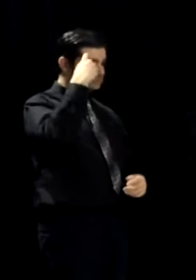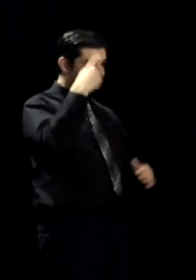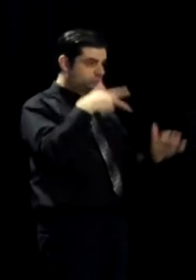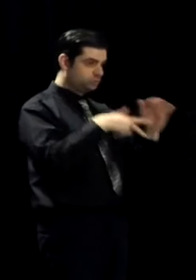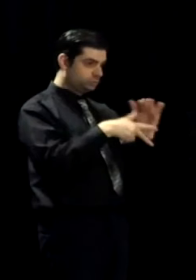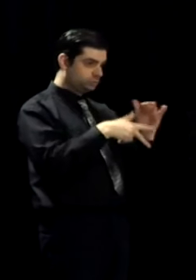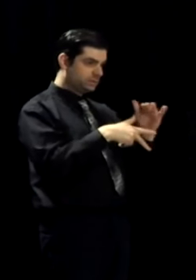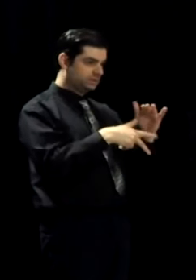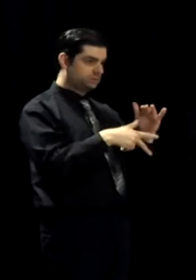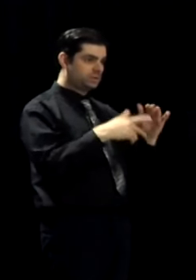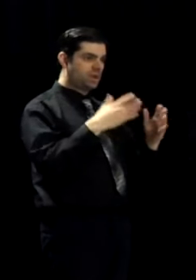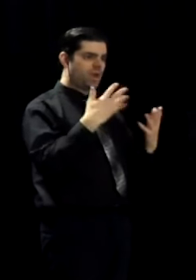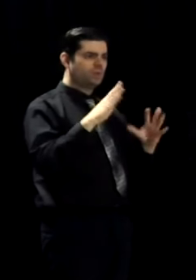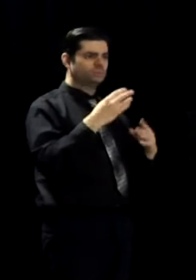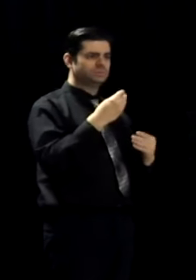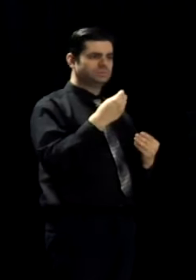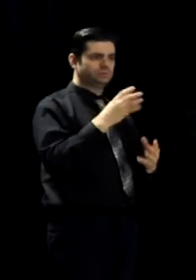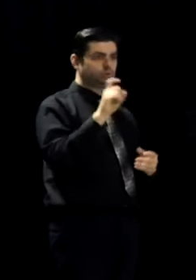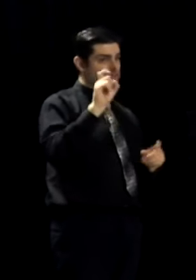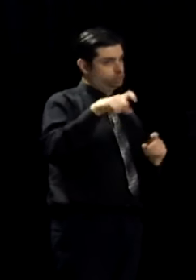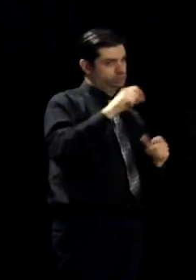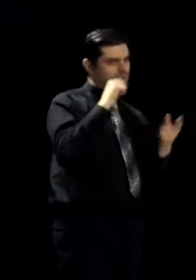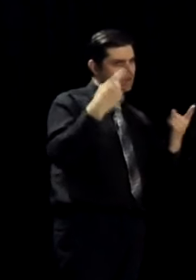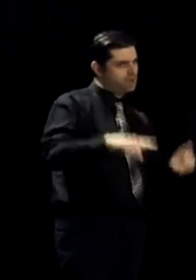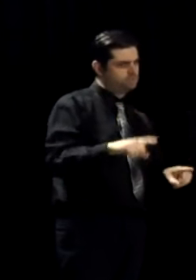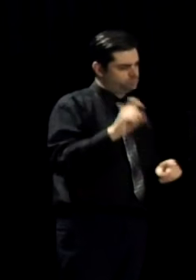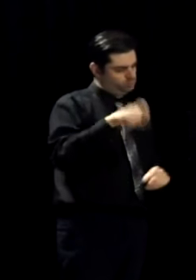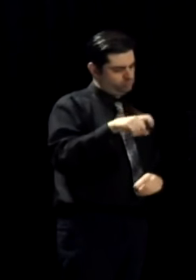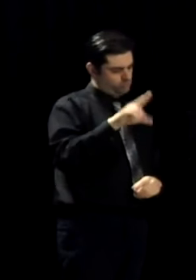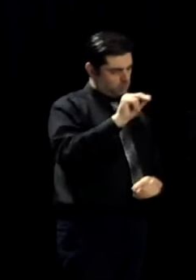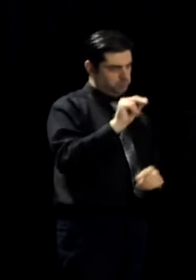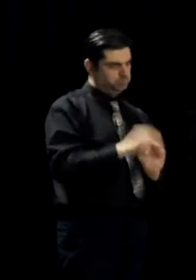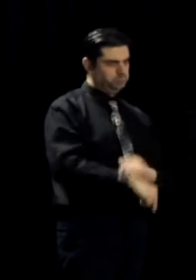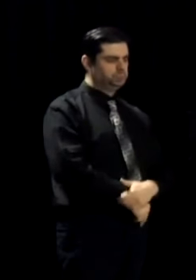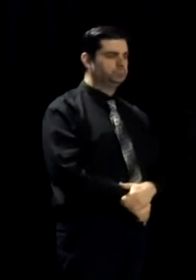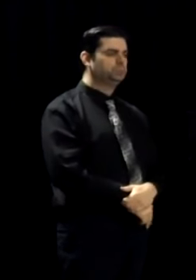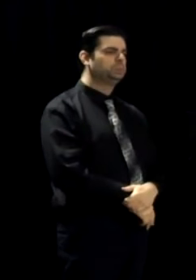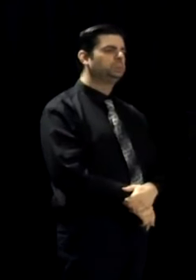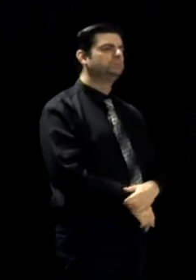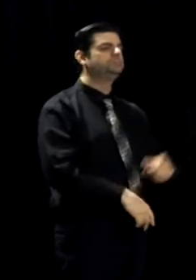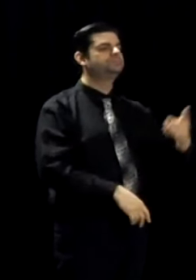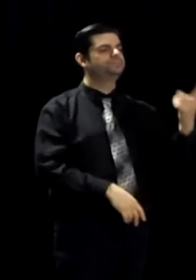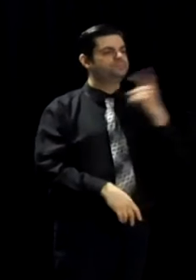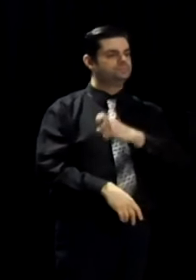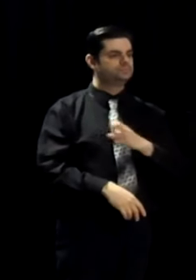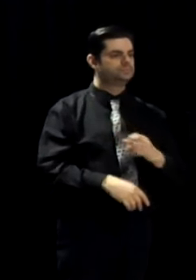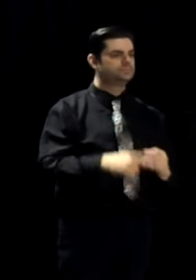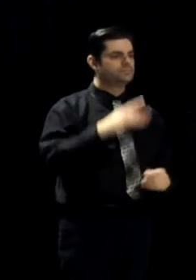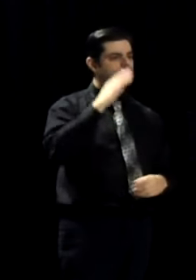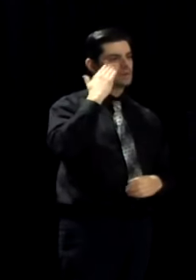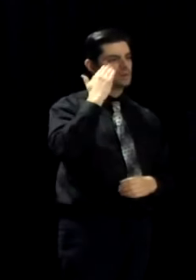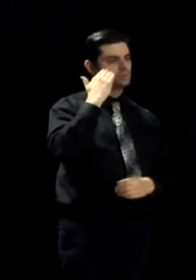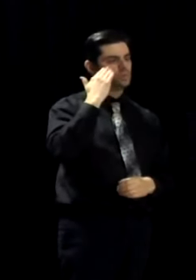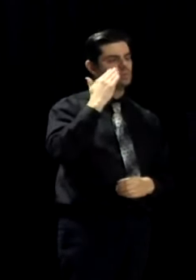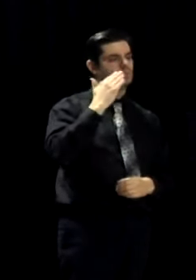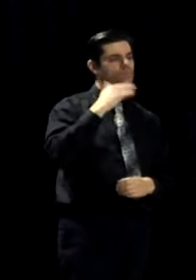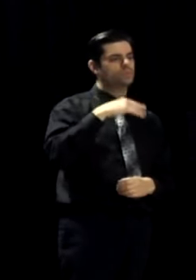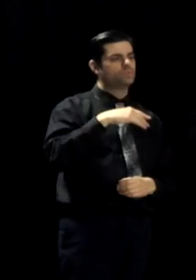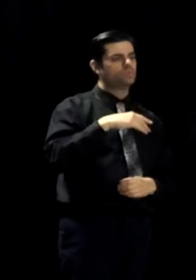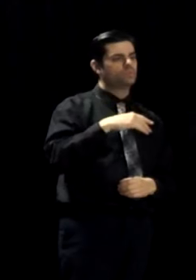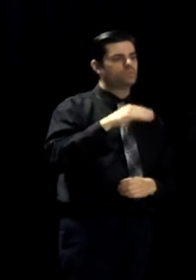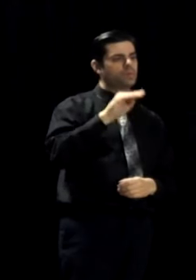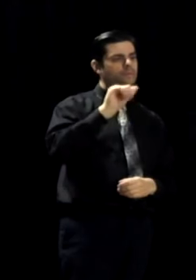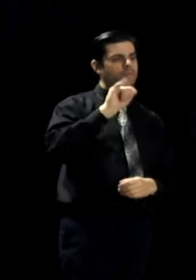happening. I know it's still a few weeks off, but your best guess, what things would be opening on May